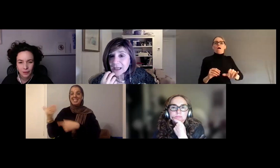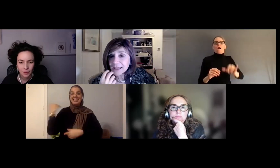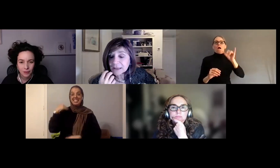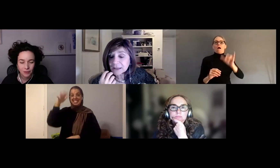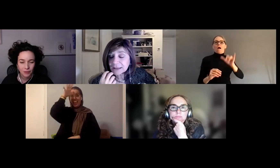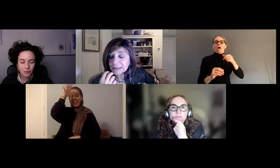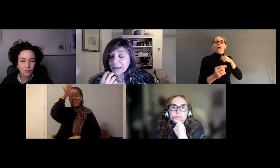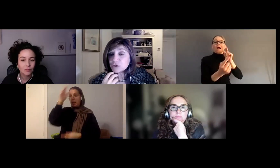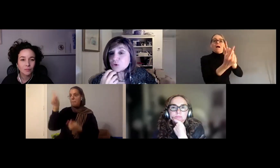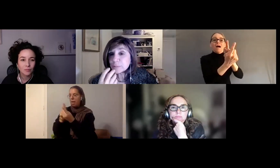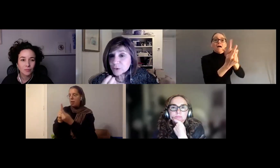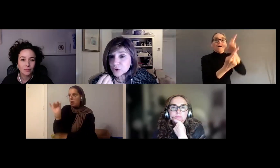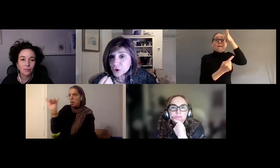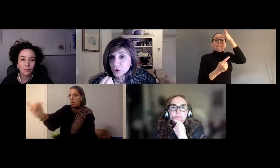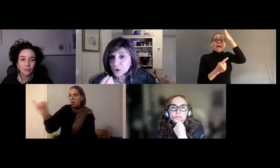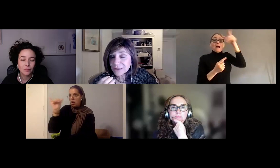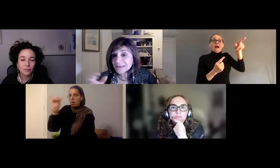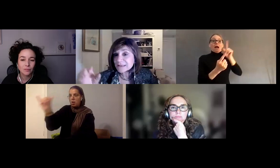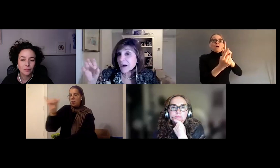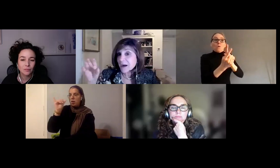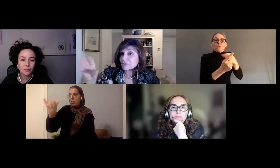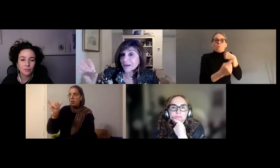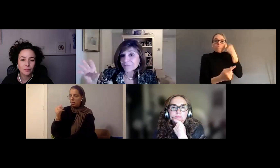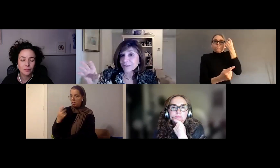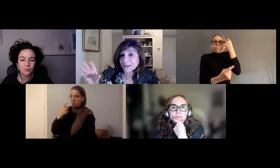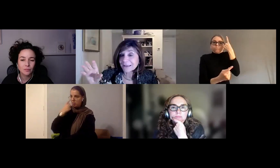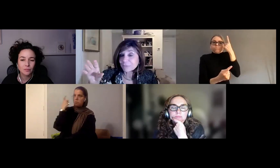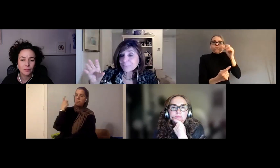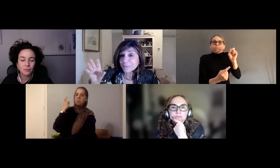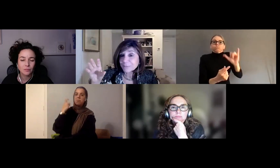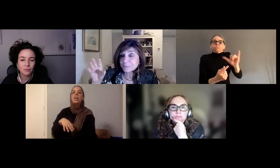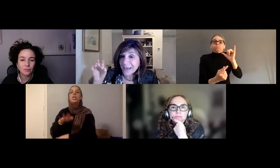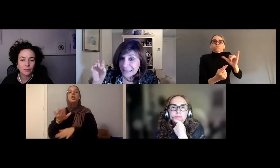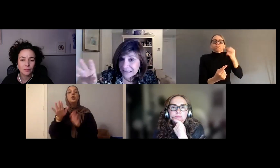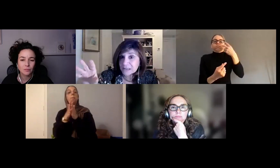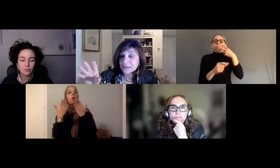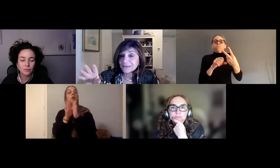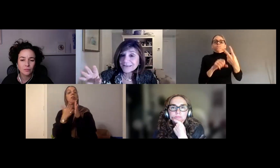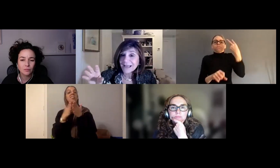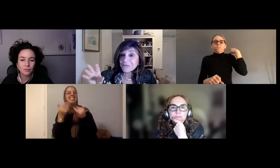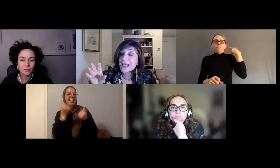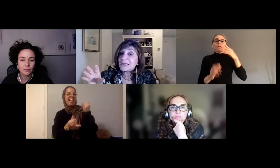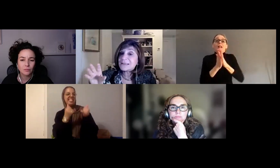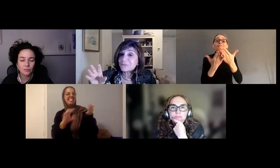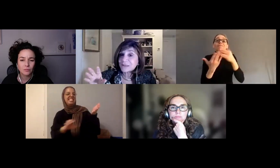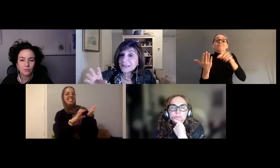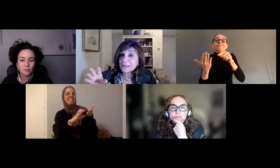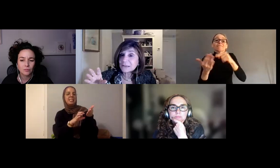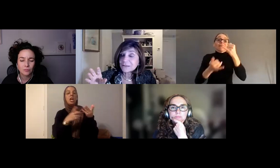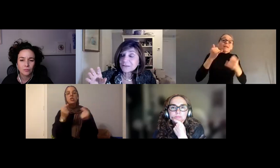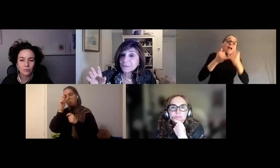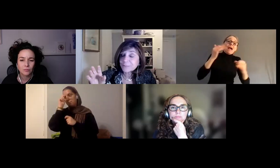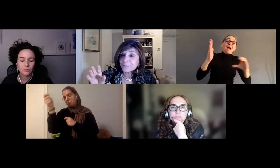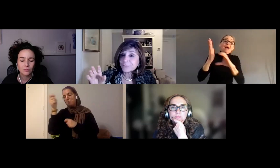And I paid tribute to her in this paragraph that I paste at the end of